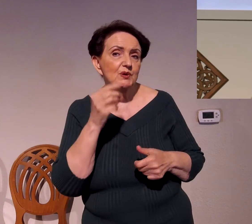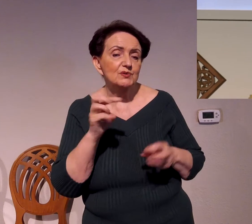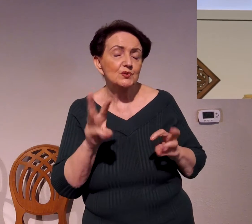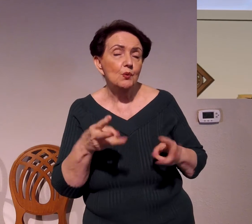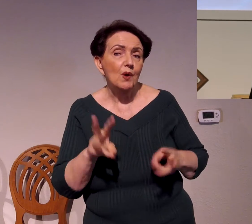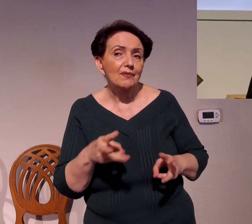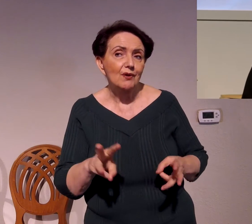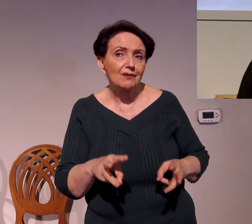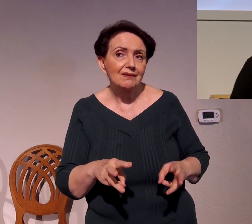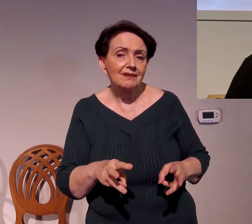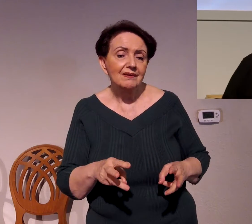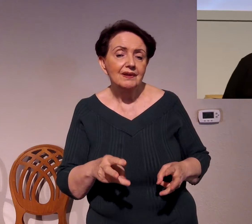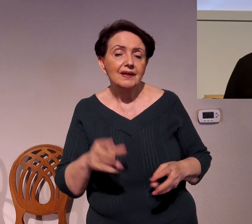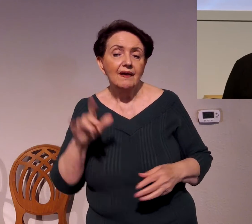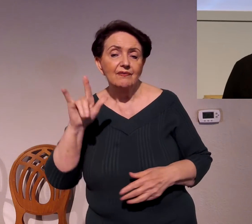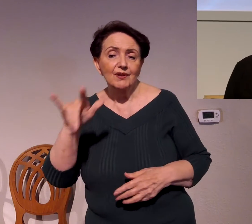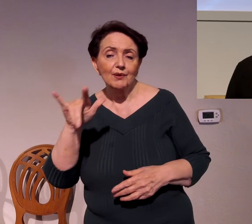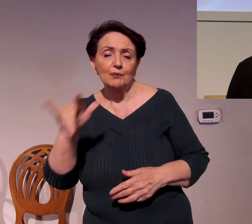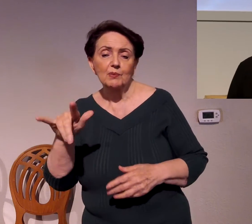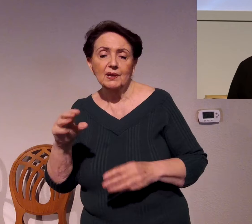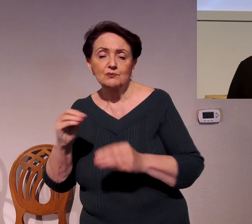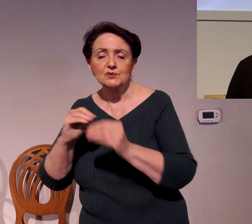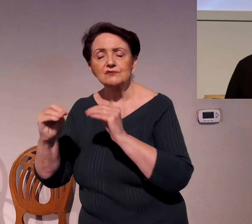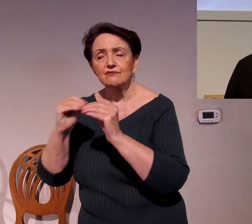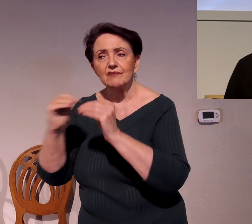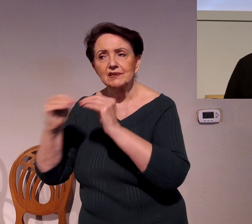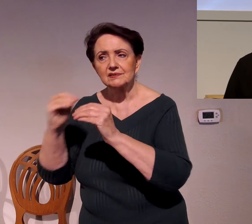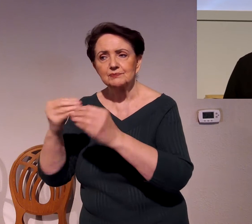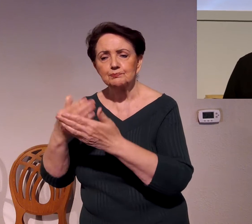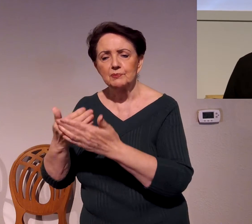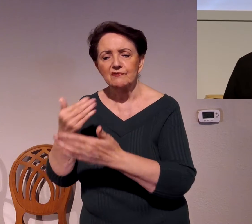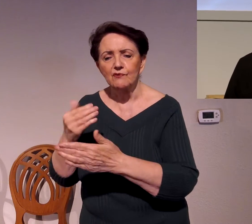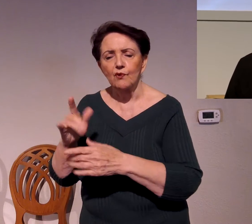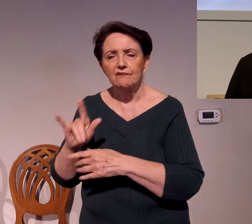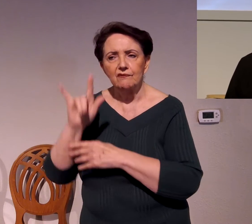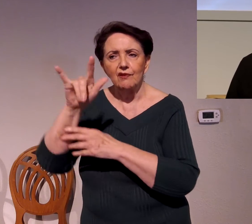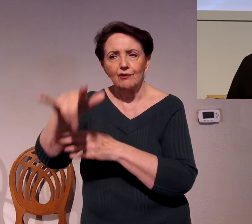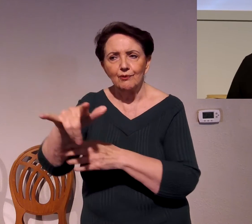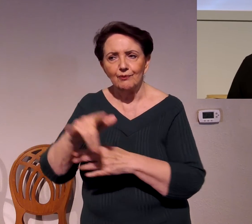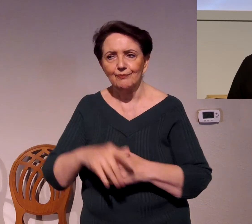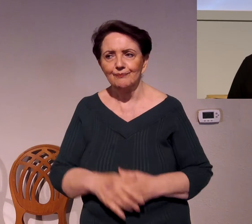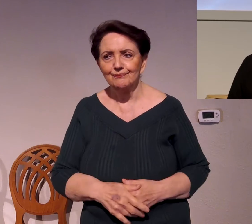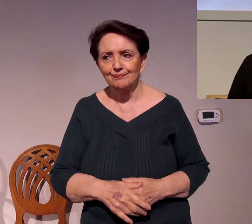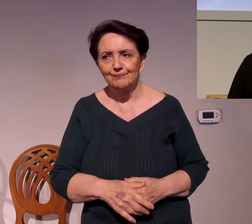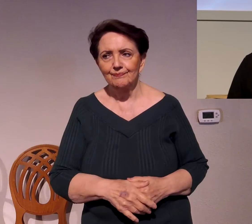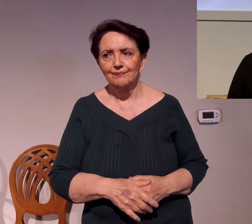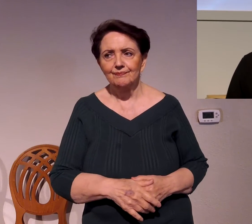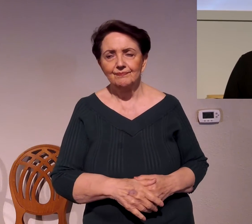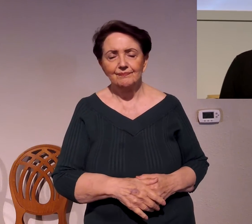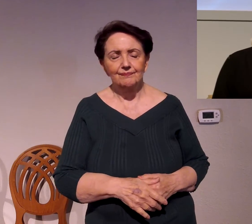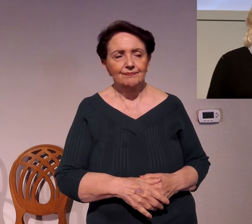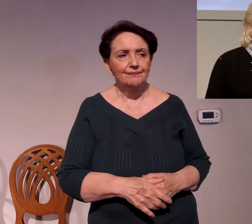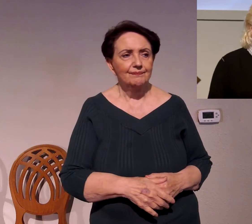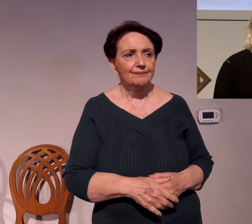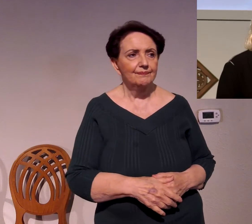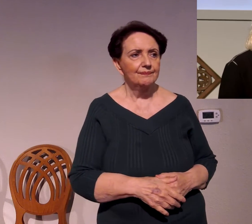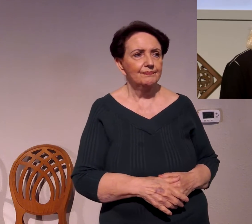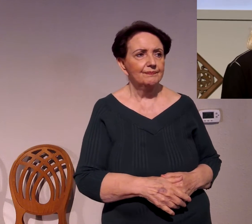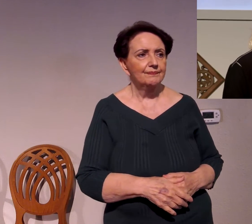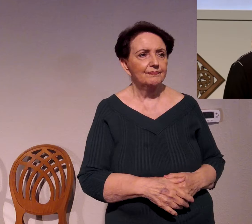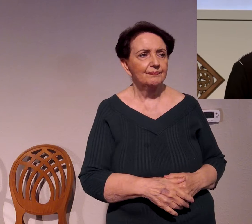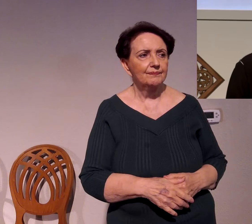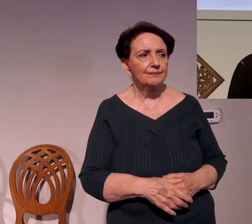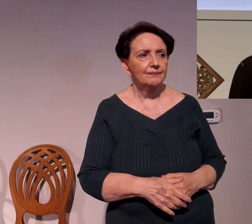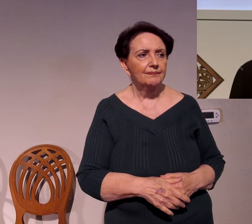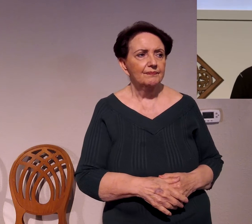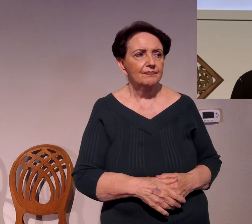airplane was fixed before it flew the next time. Do you see? So when we come